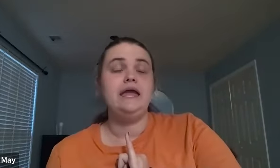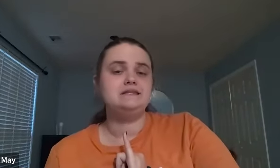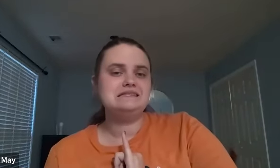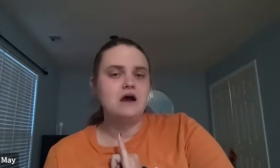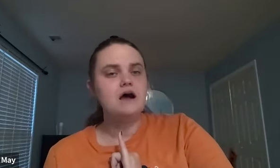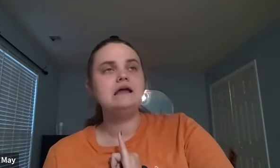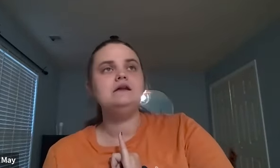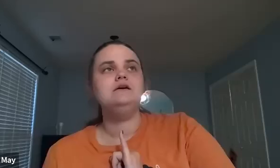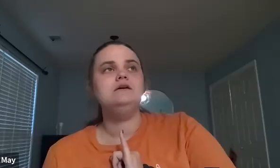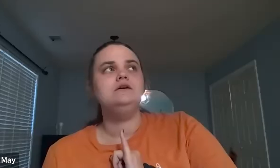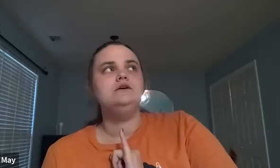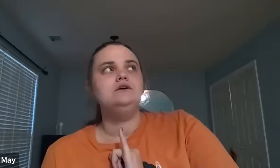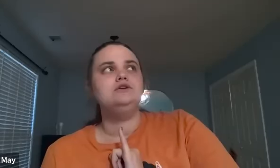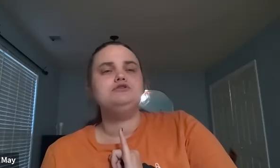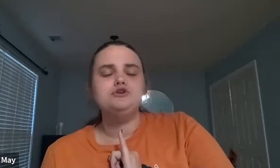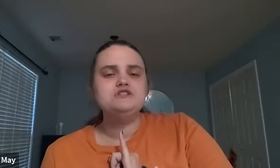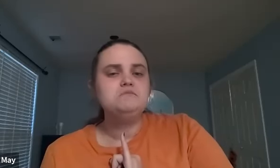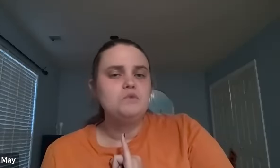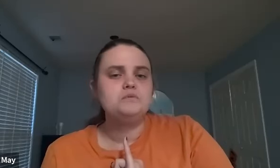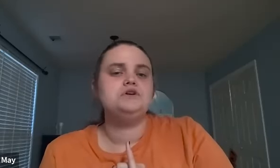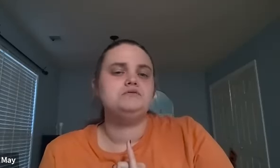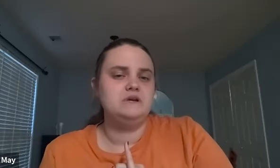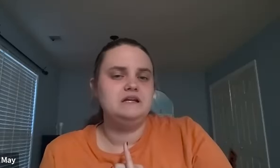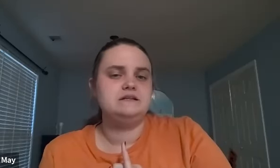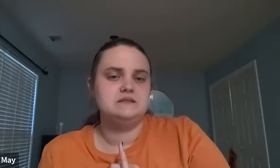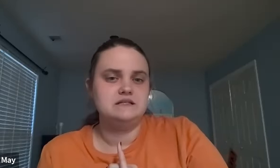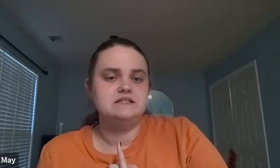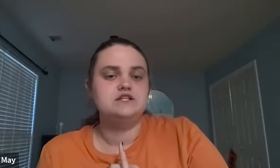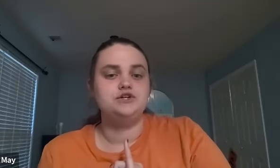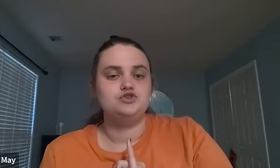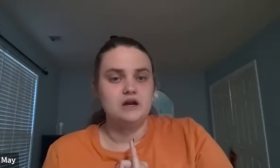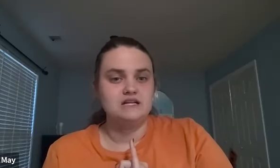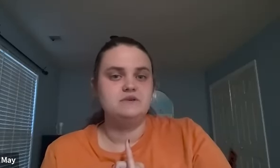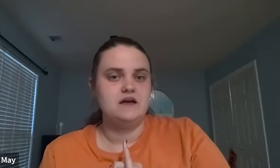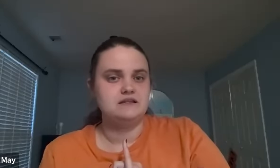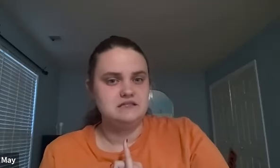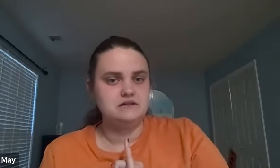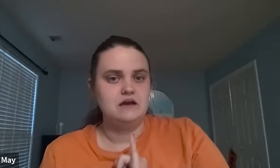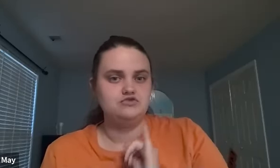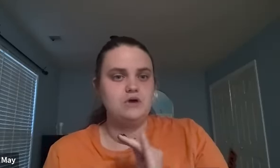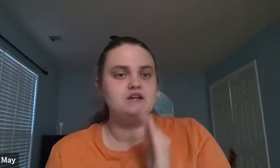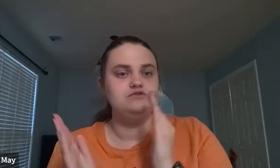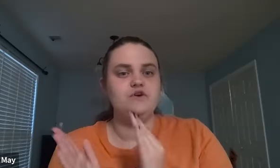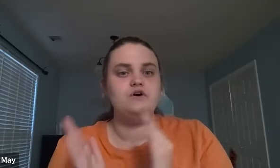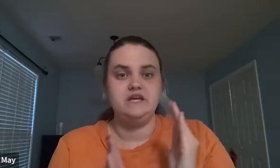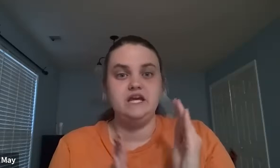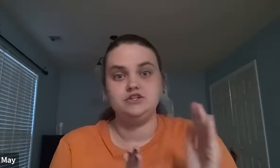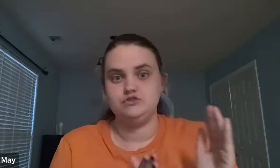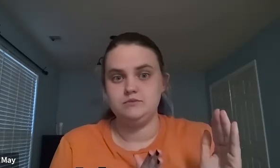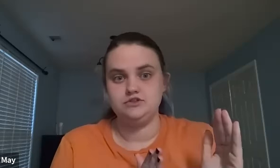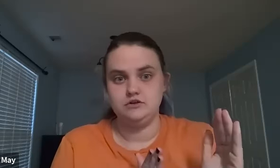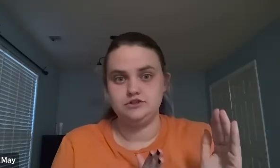It's not, you use it more when you're reading sentences and you're trying to be trying to follow the English grammar structure.